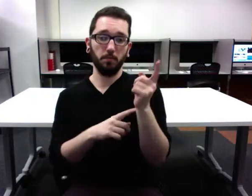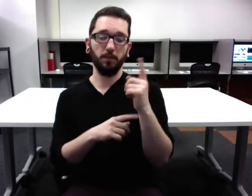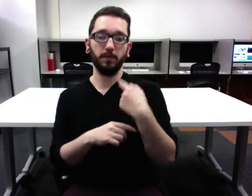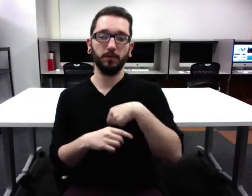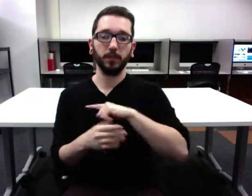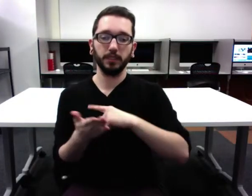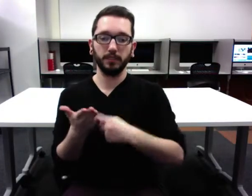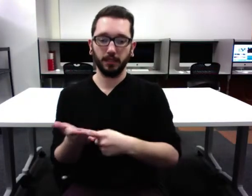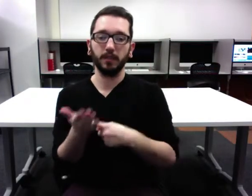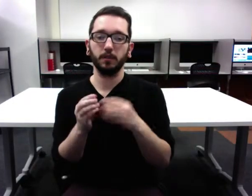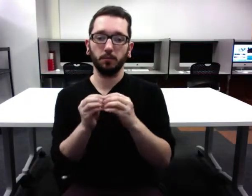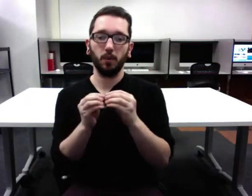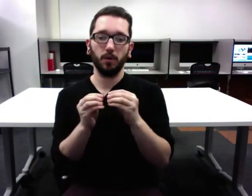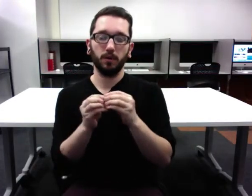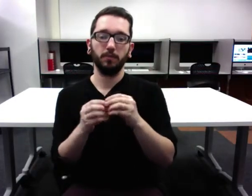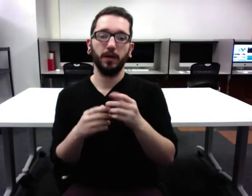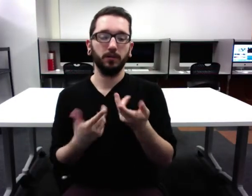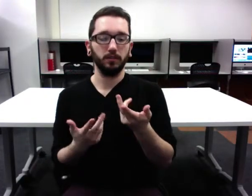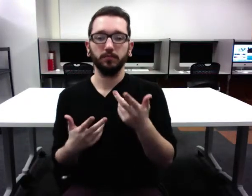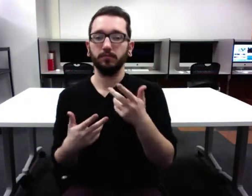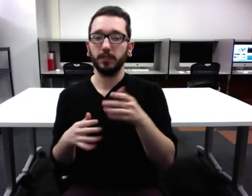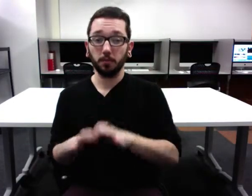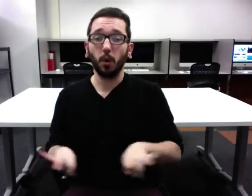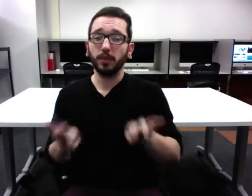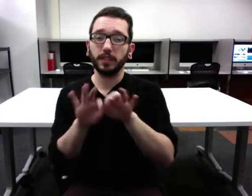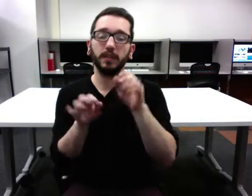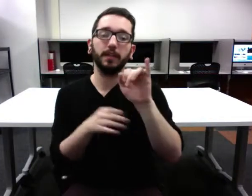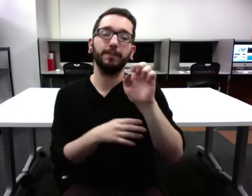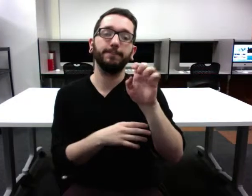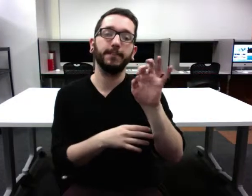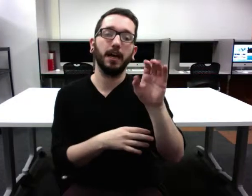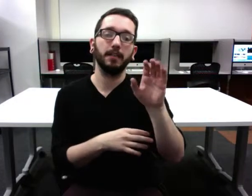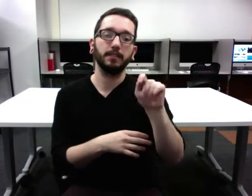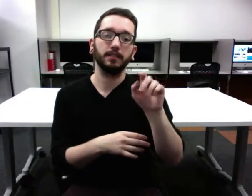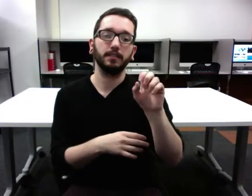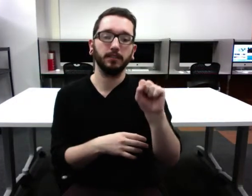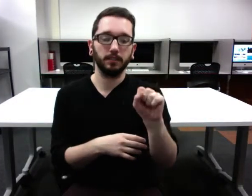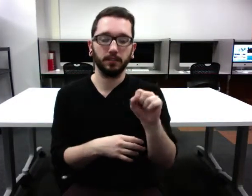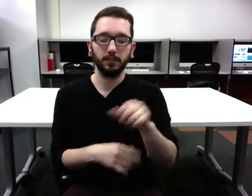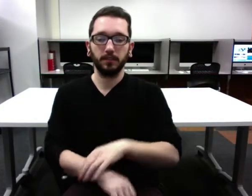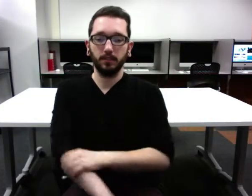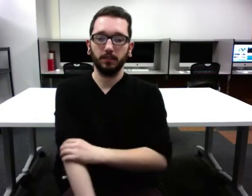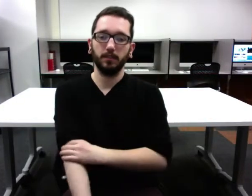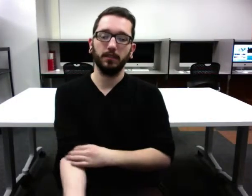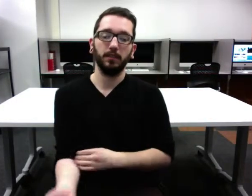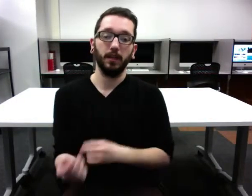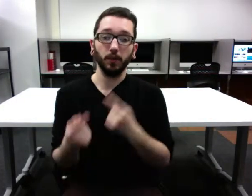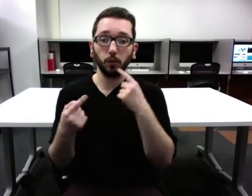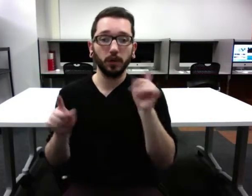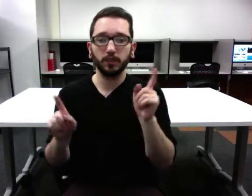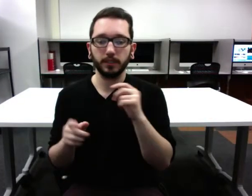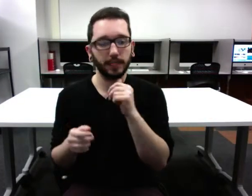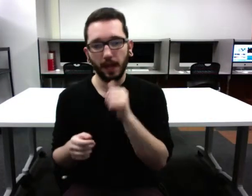to be in some of our randomized trials. And we're studying all of these various supplements at NCAM so that we can tell you